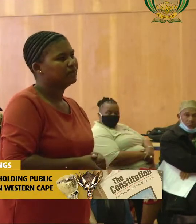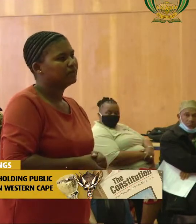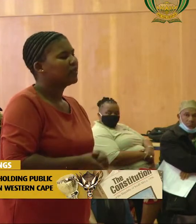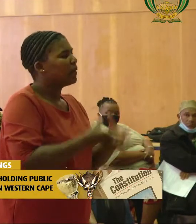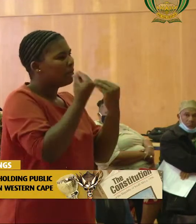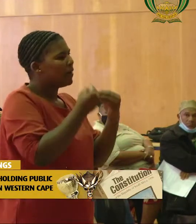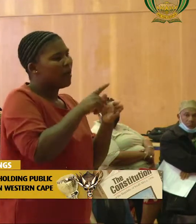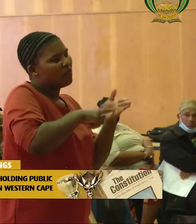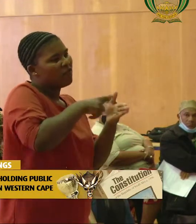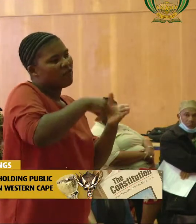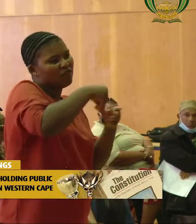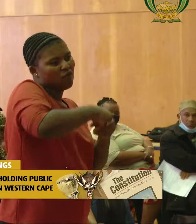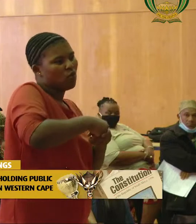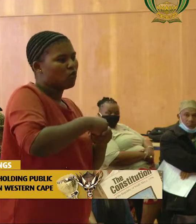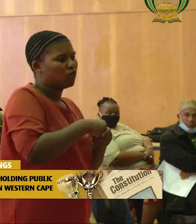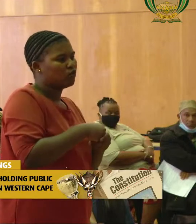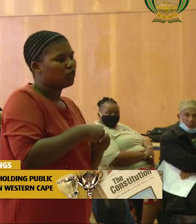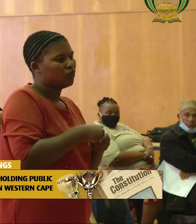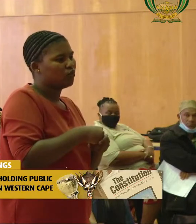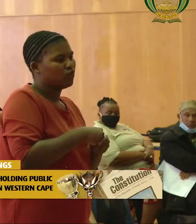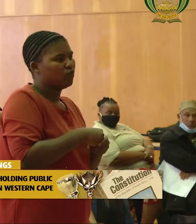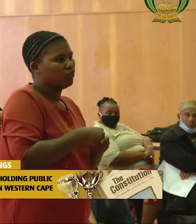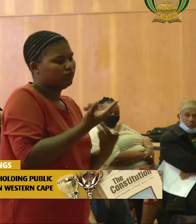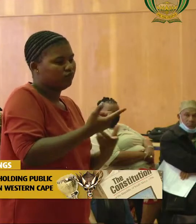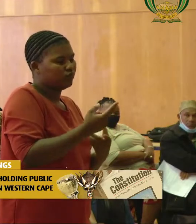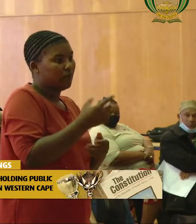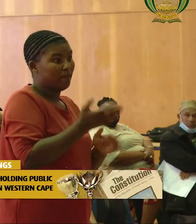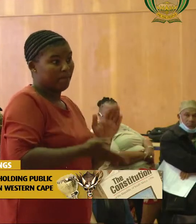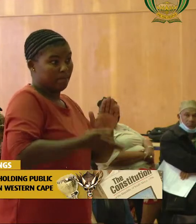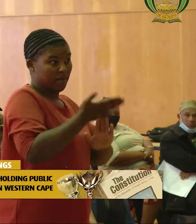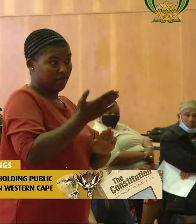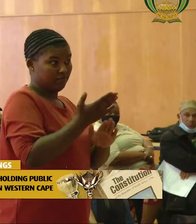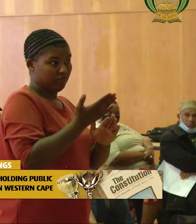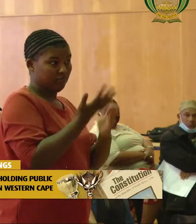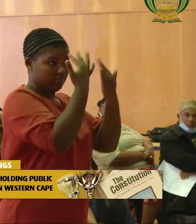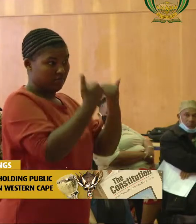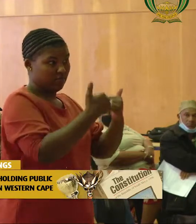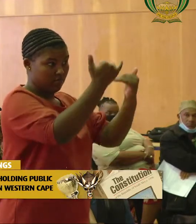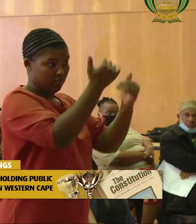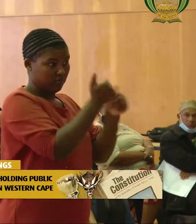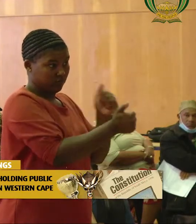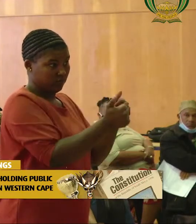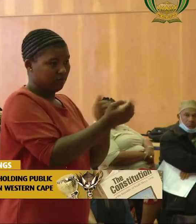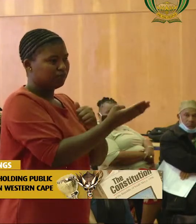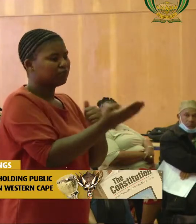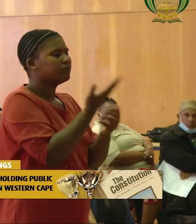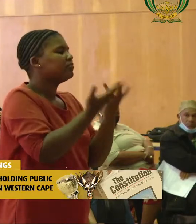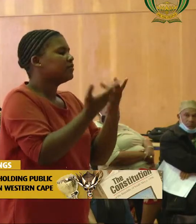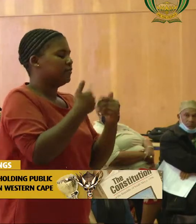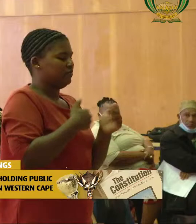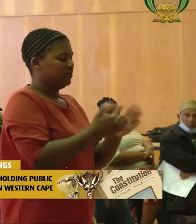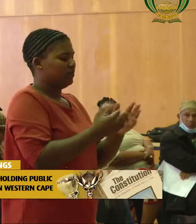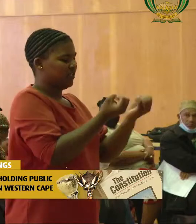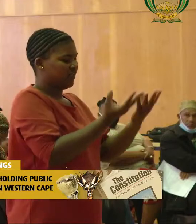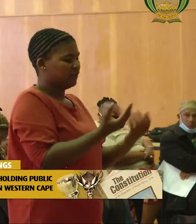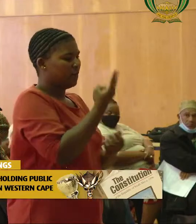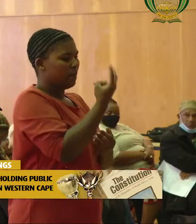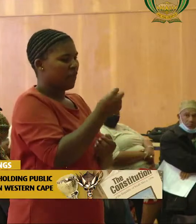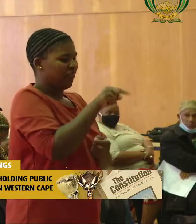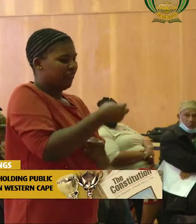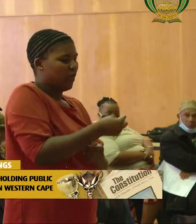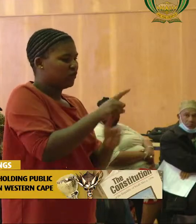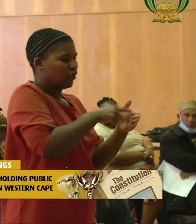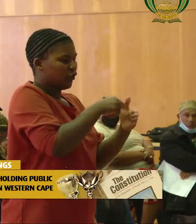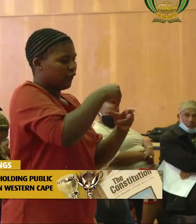votes for he or she, for he or she to be able to go into parliament. Let's say hypothetically you are supposed to get 20,000 in order for you to go to